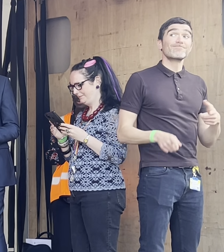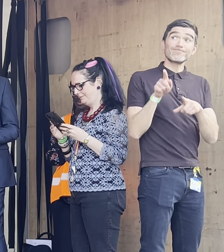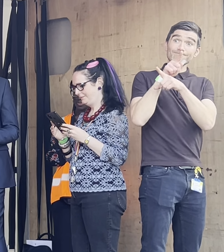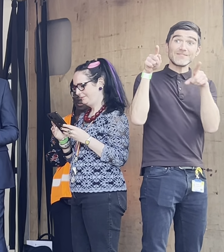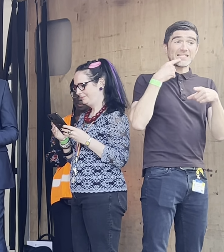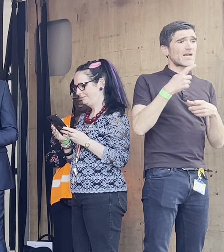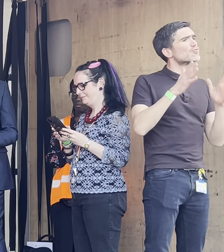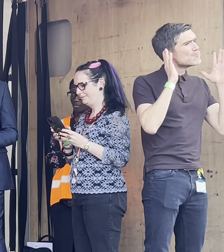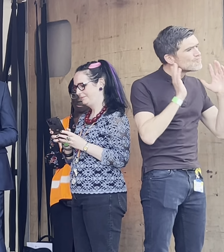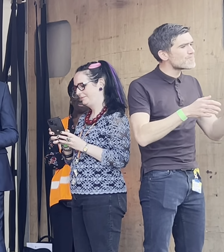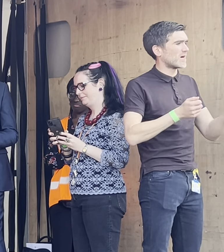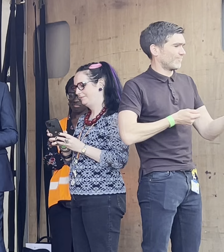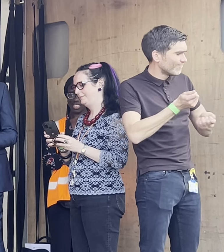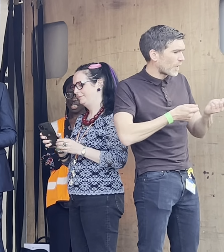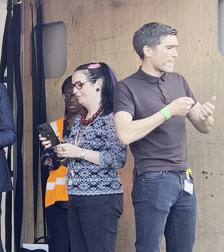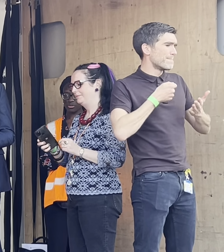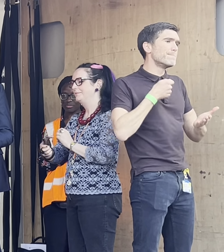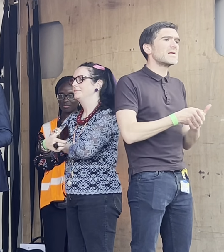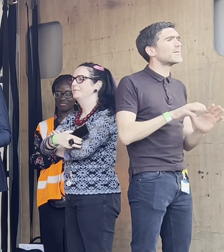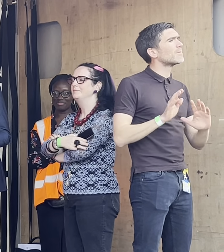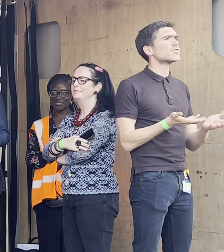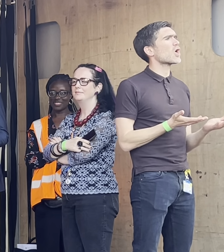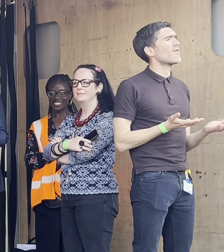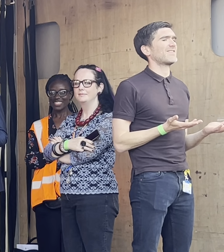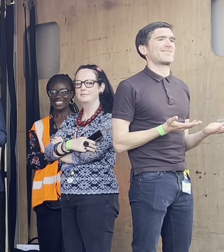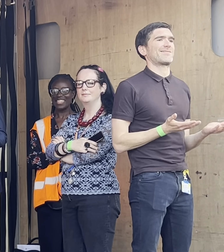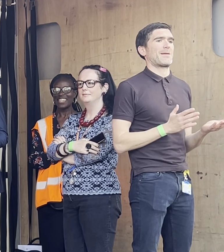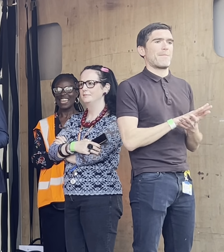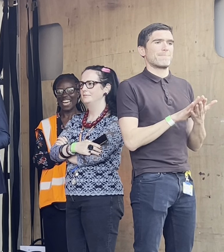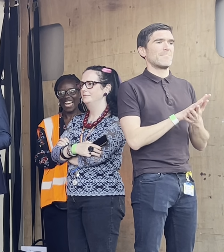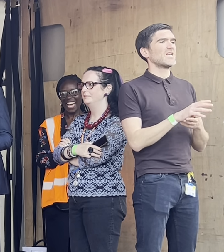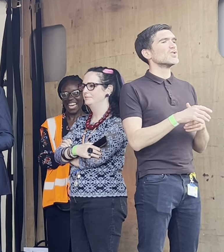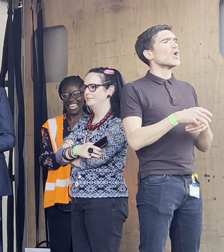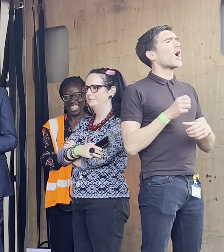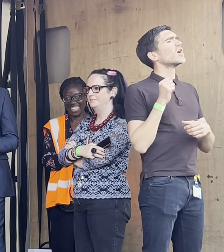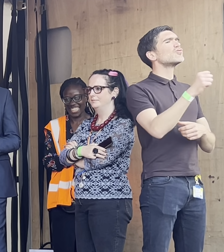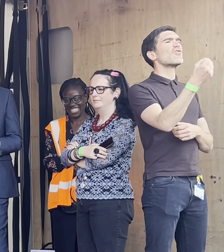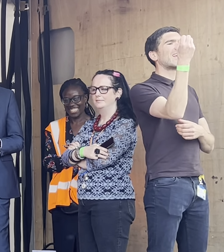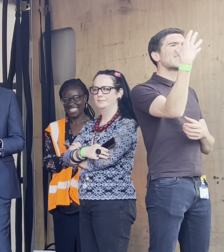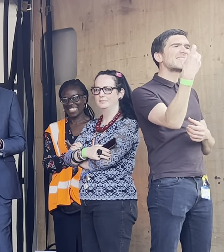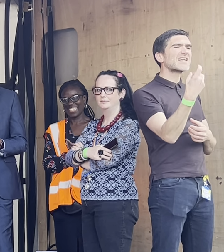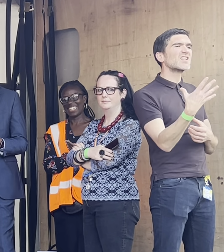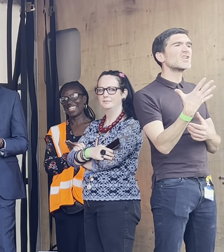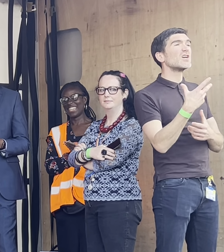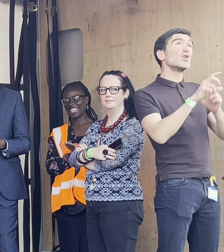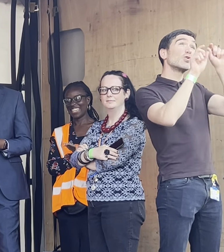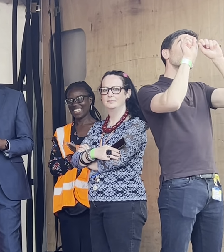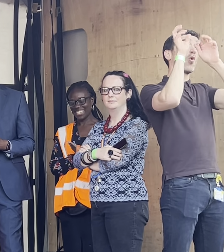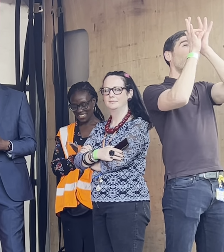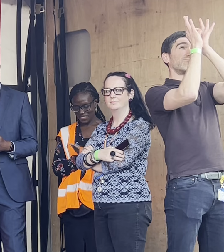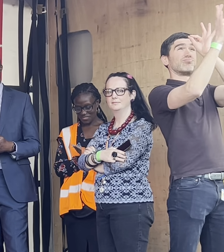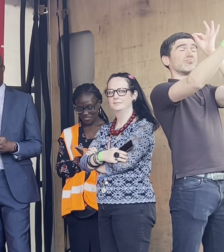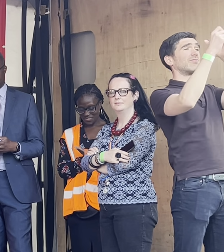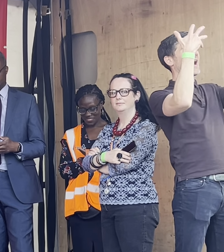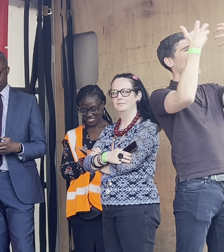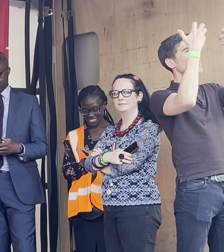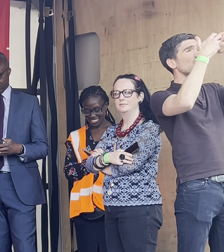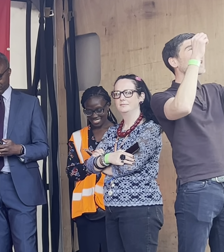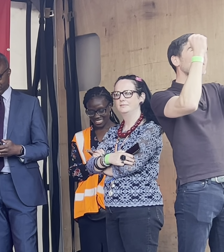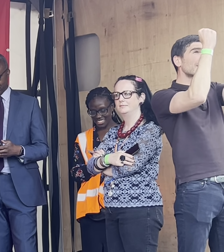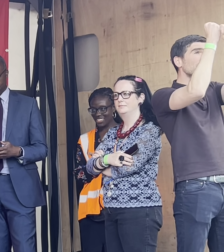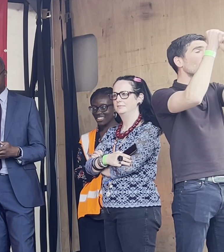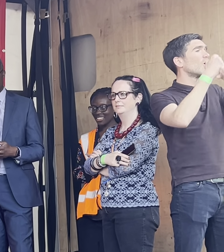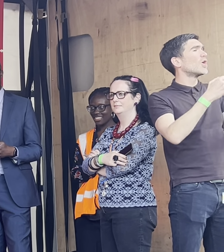run minimum services. That means that signalers and overhead line engineers, train drivers, guards